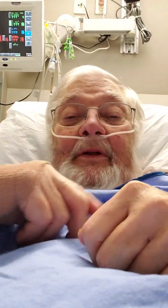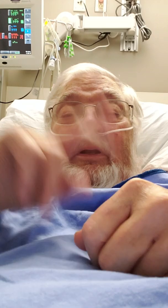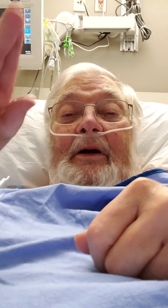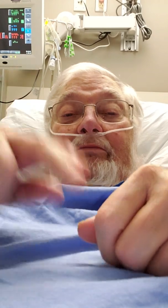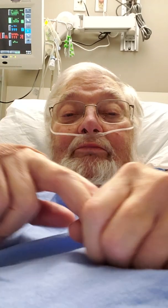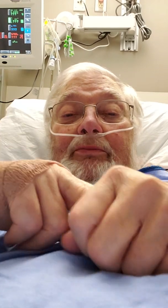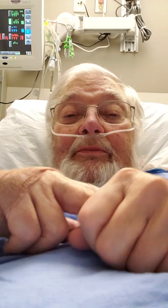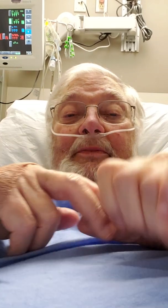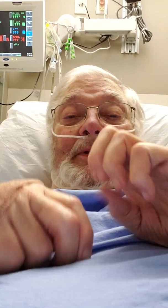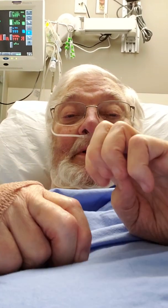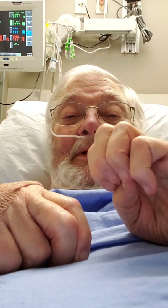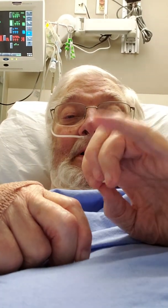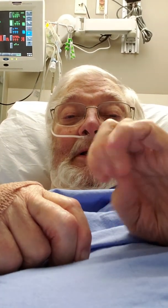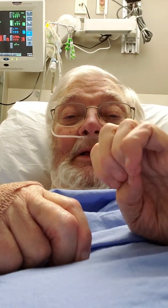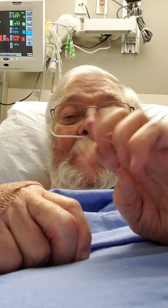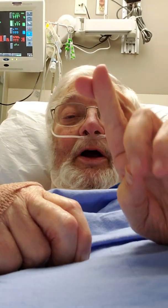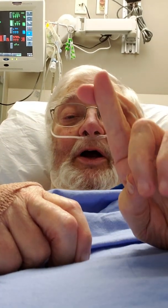15th at the ER.